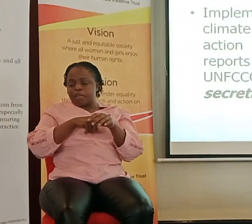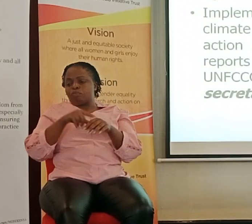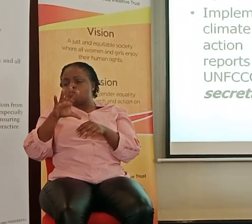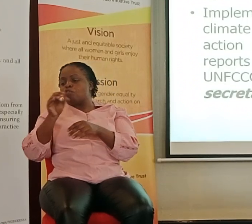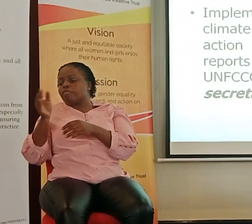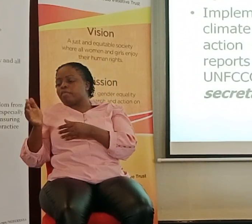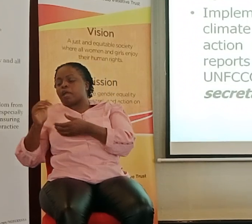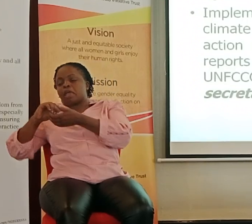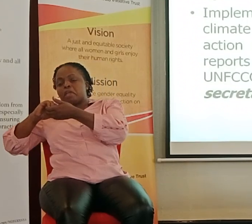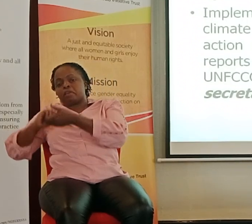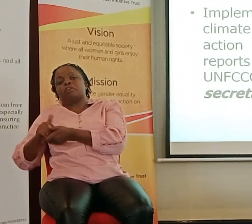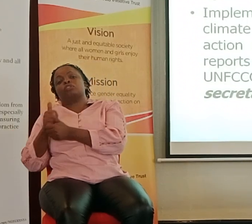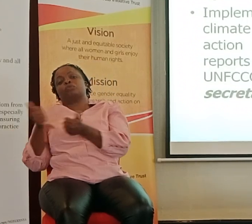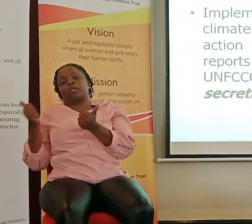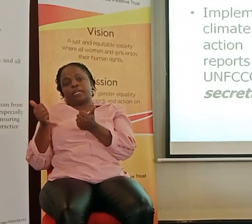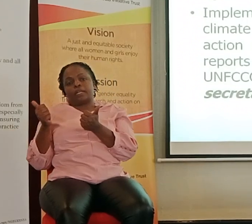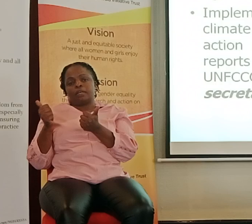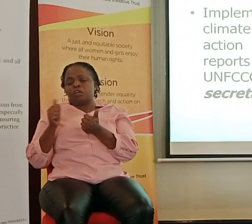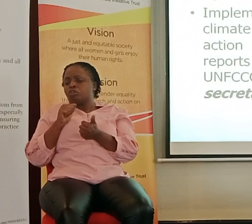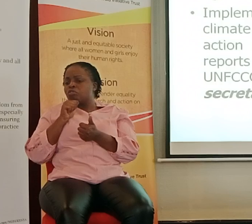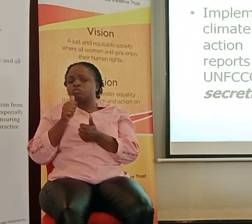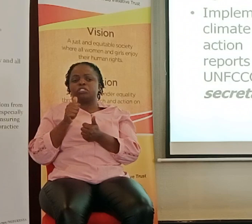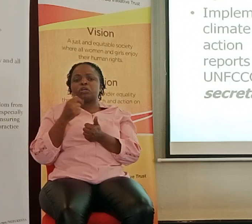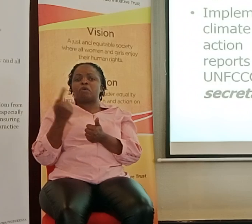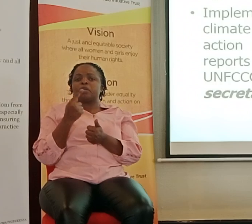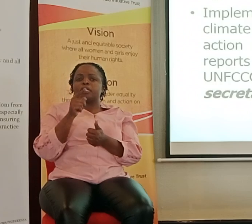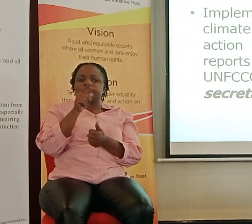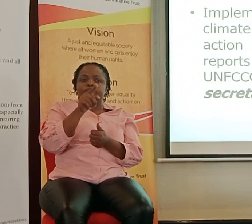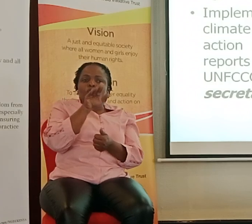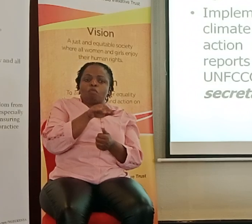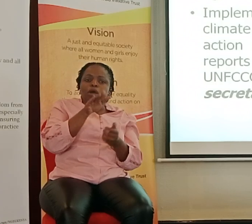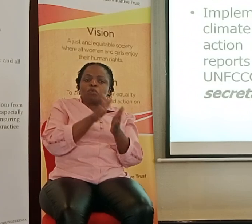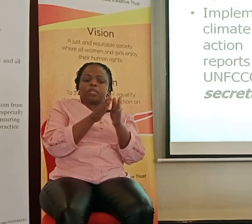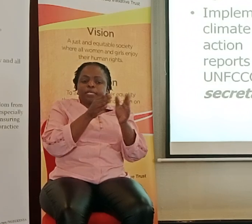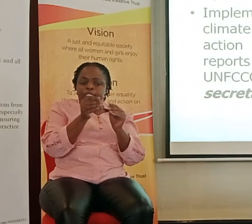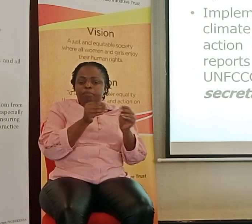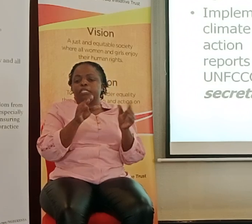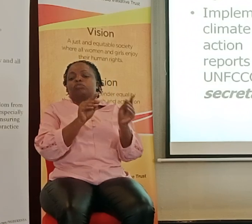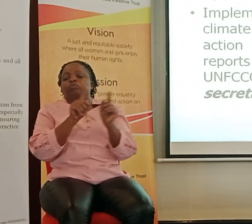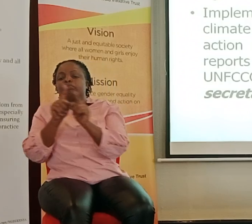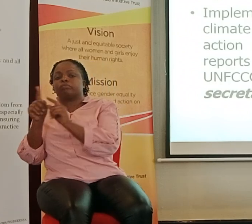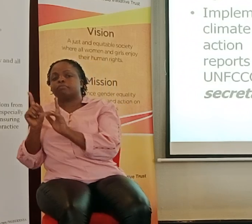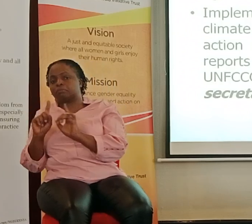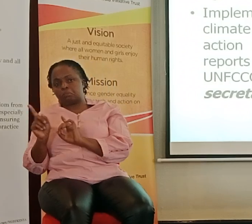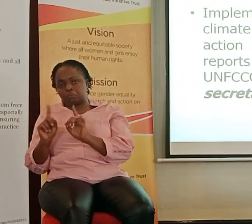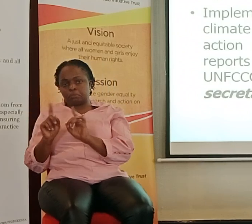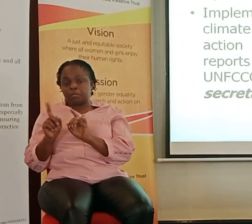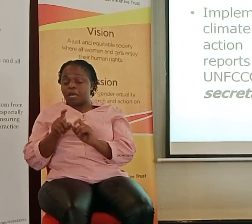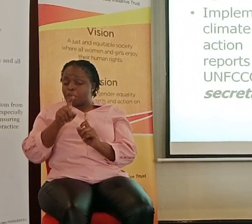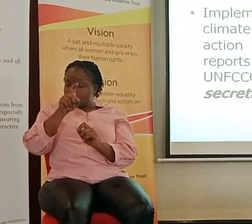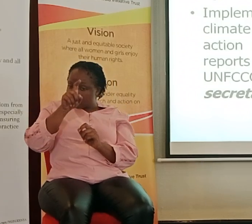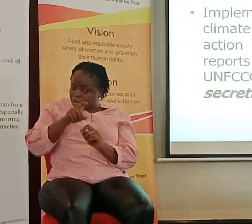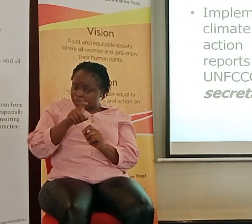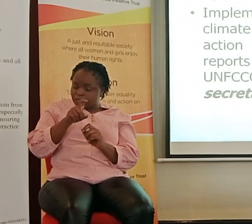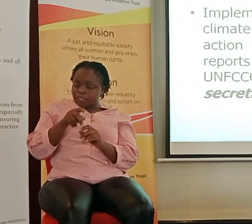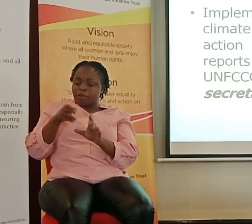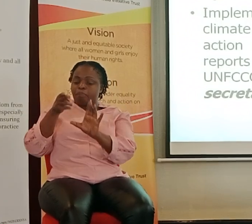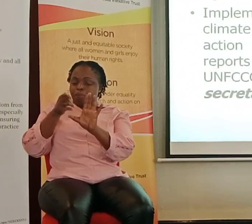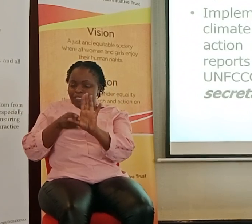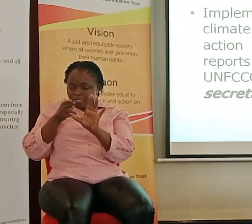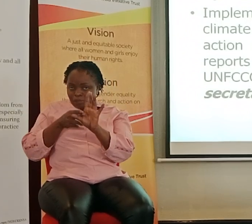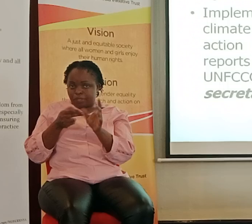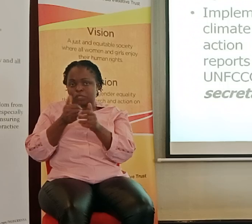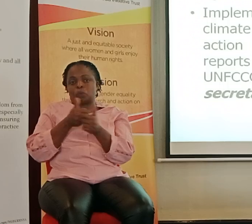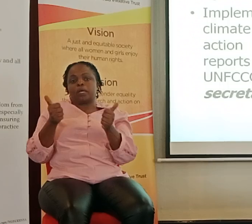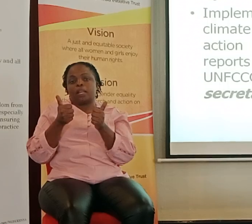engage effectively. So isikuwe tu ati tunatik list that now this year on our delegation we have 5 women